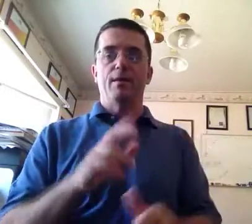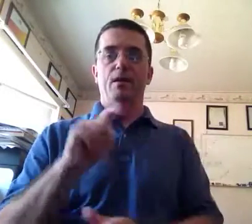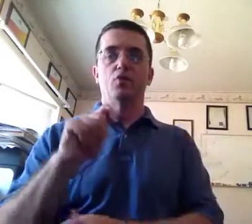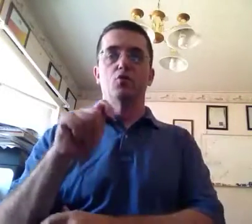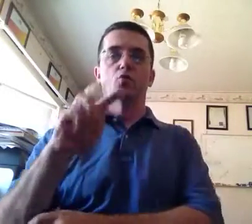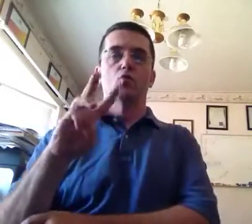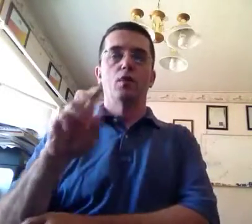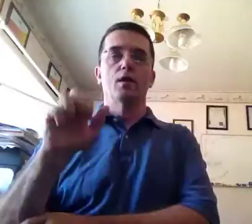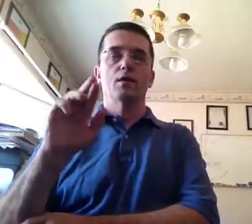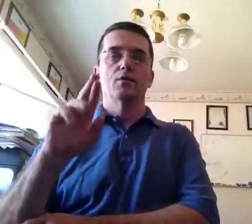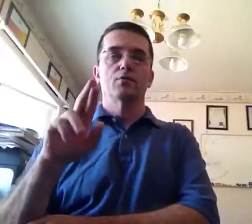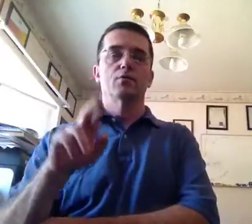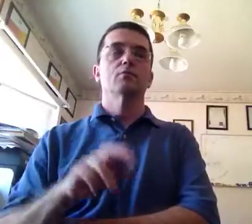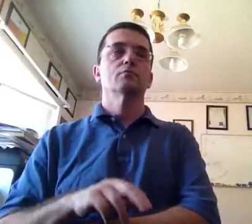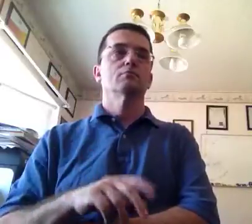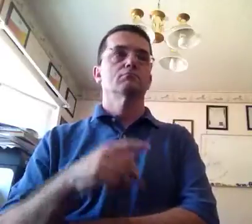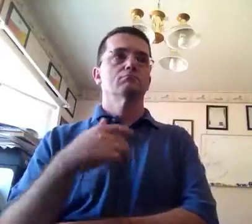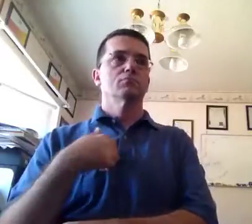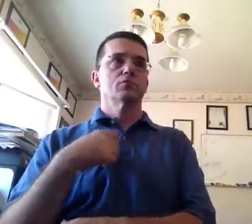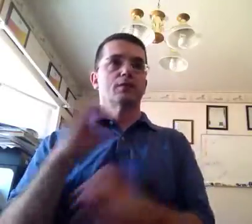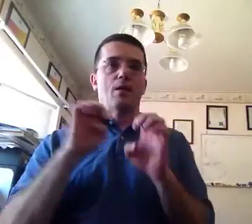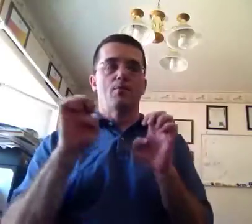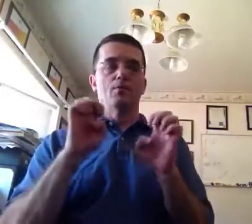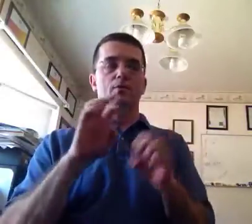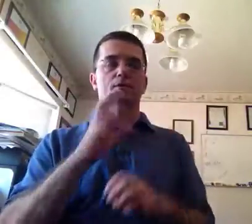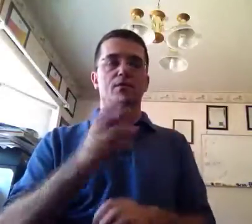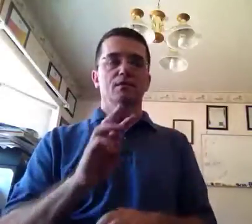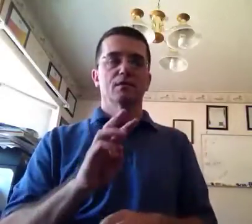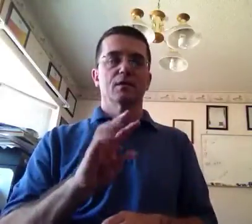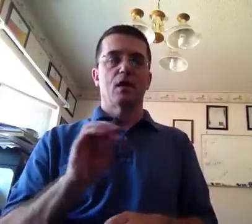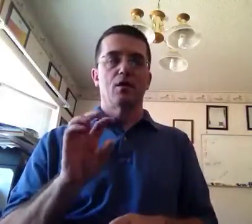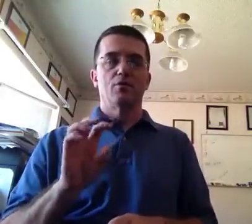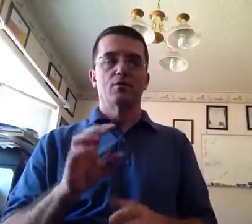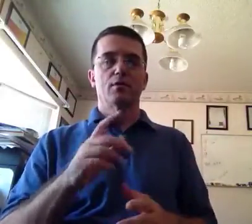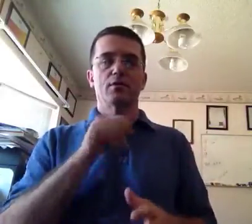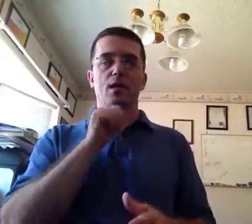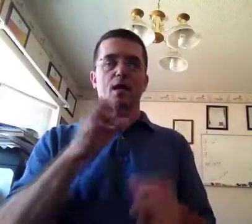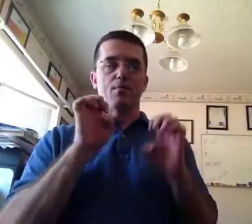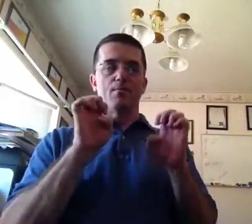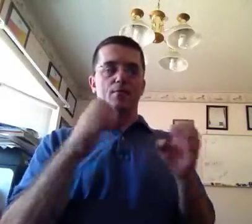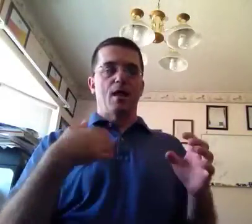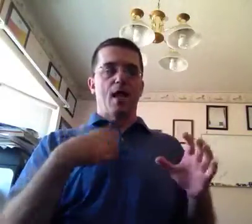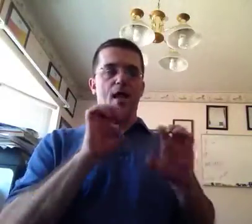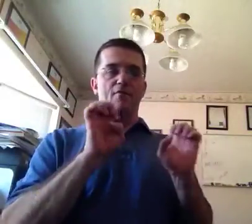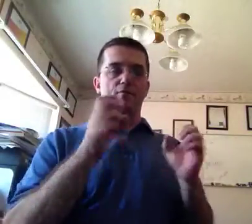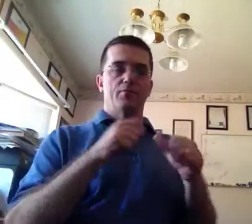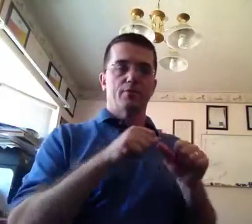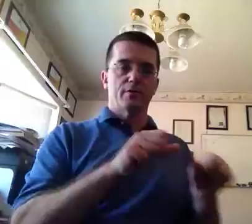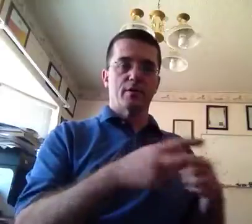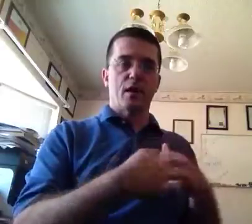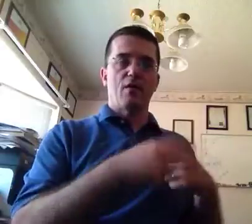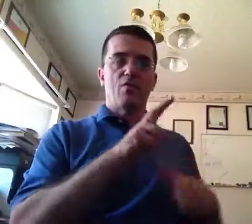truck of $1,600. Not an emergency in my world. I have an emergency fund of 3 to 6 months of